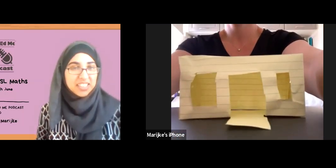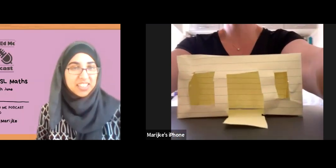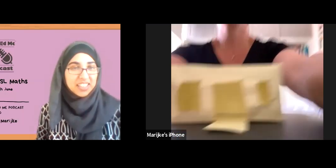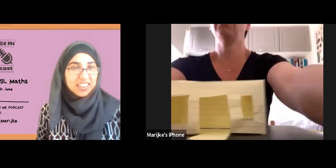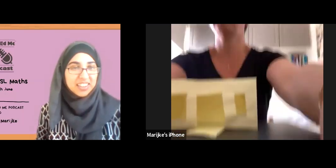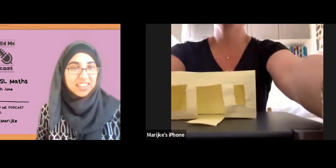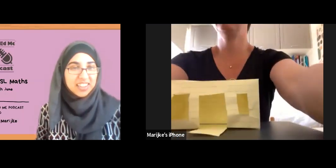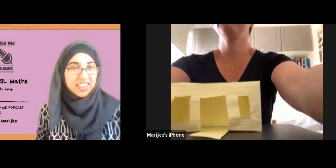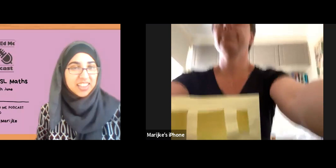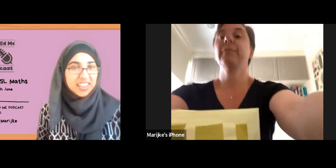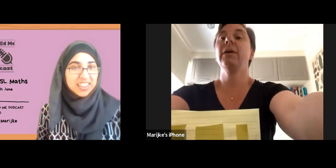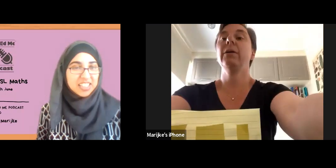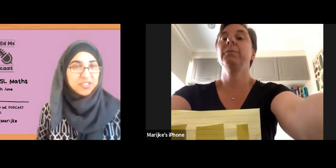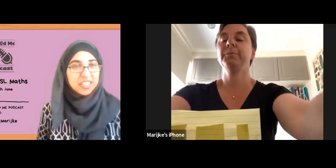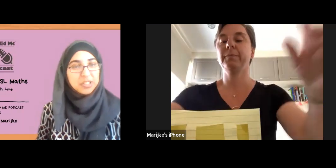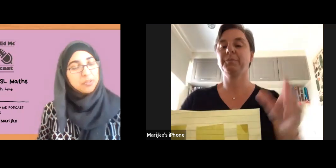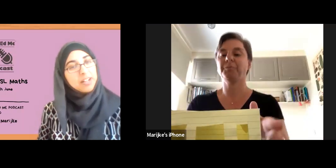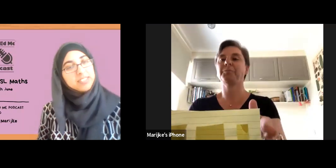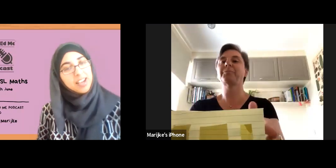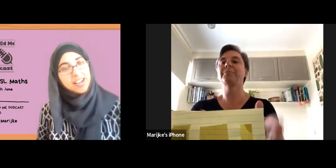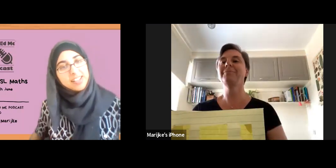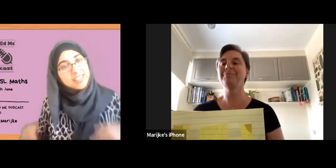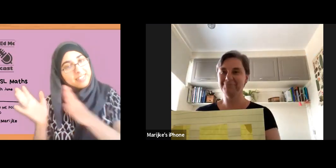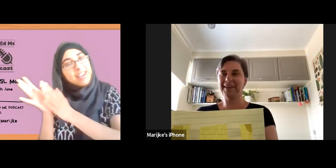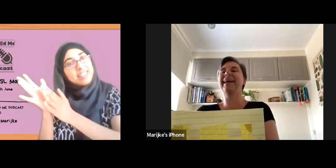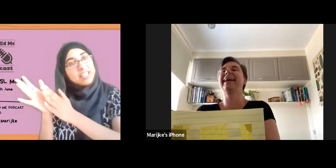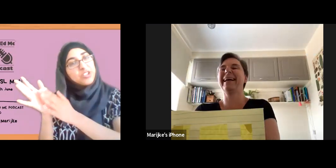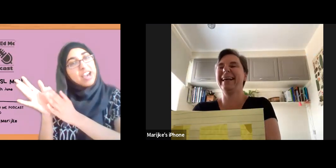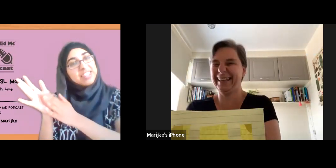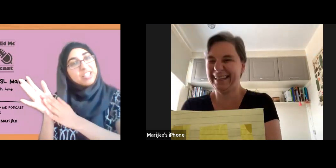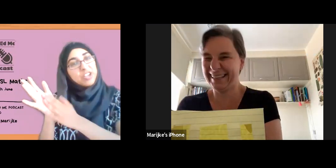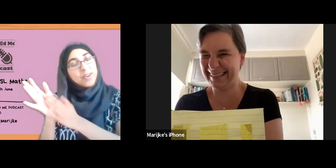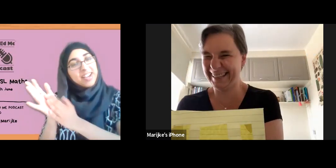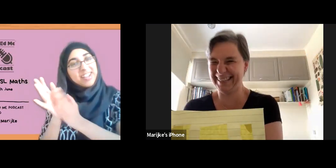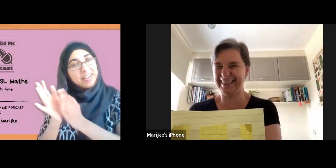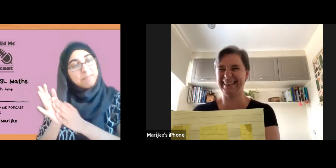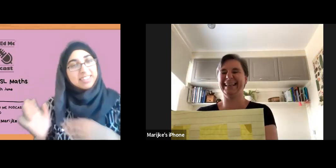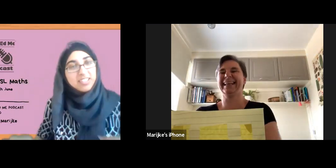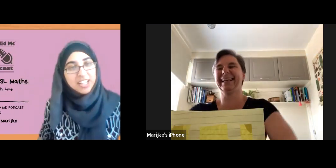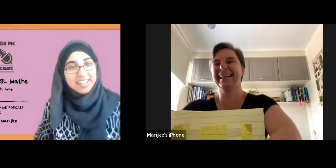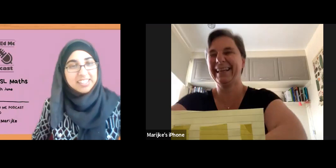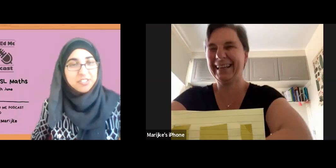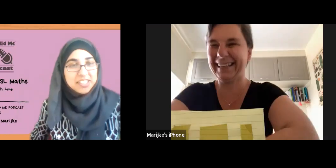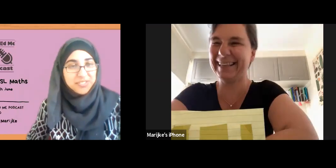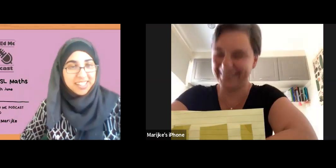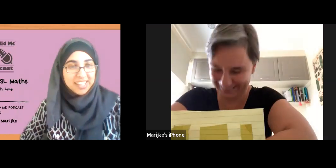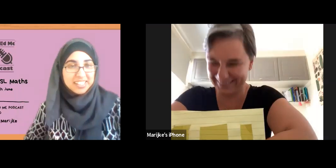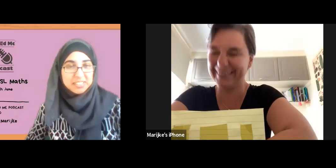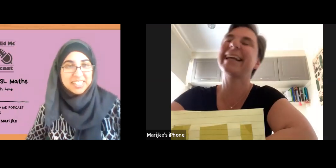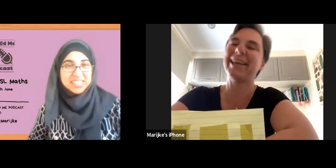I agree. There we go. That's really cool. Well done. I think you met that challenge gracefully. I think that's amazing.